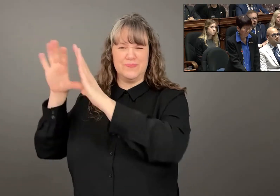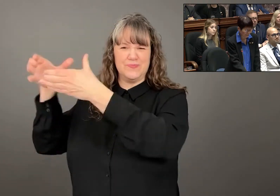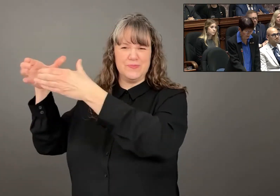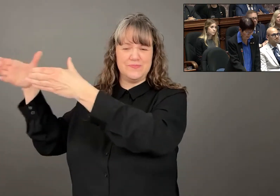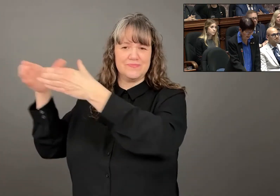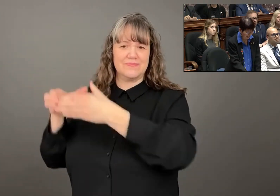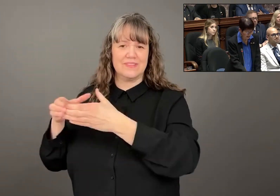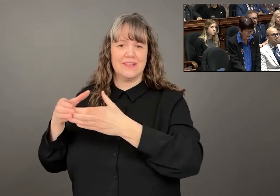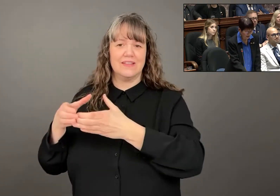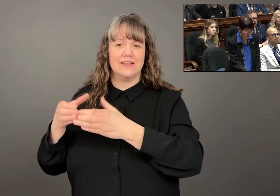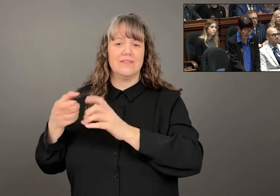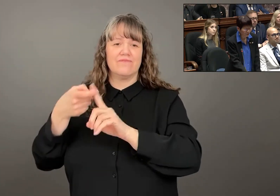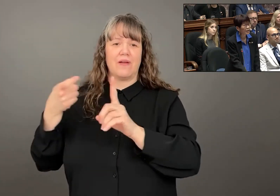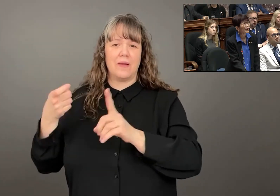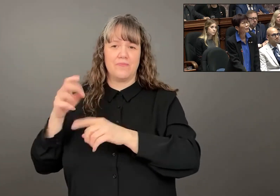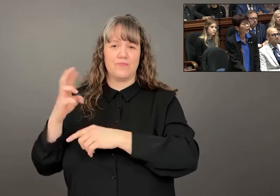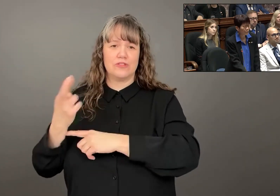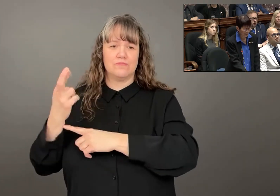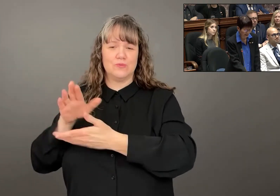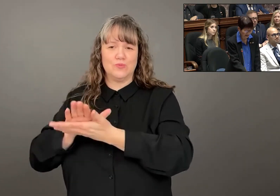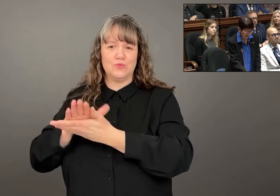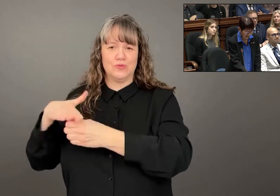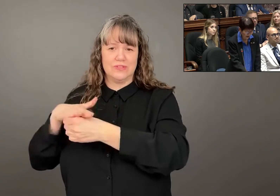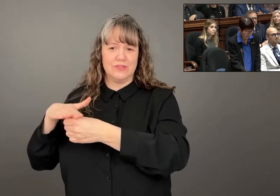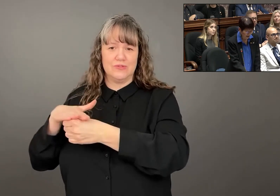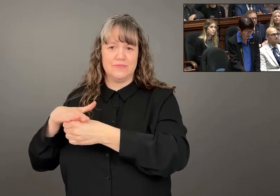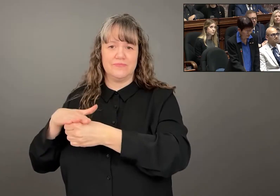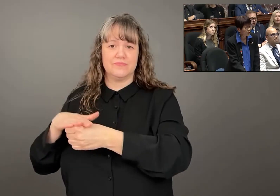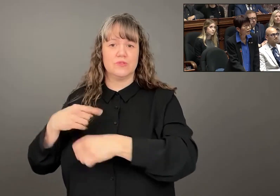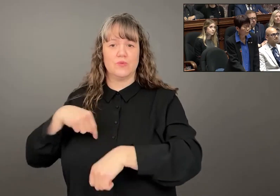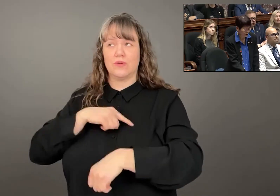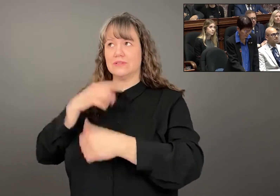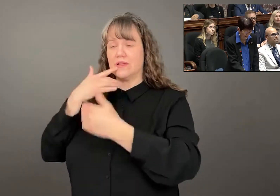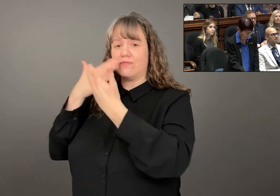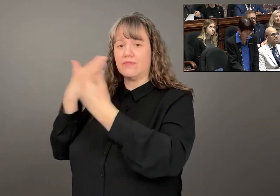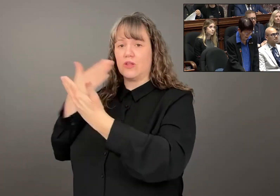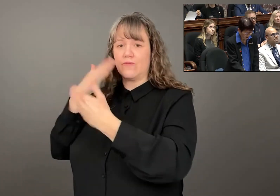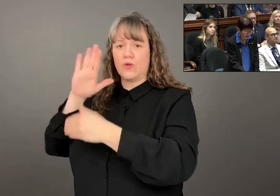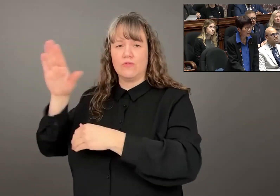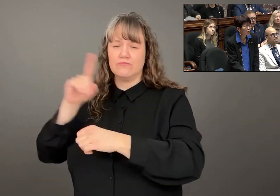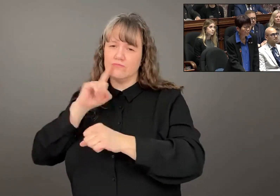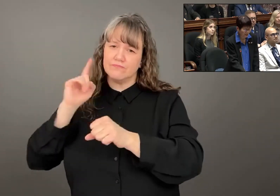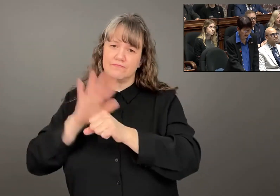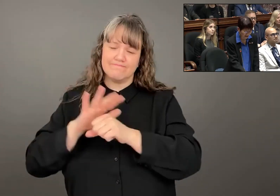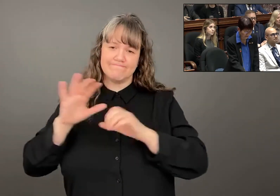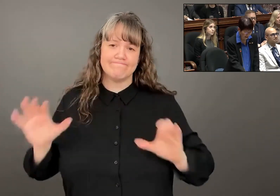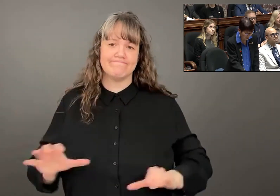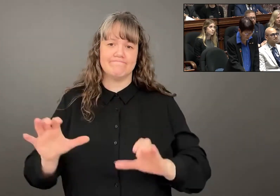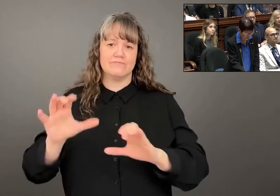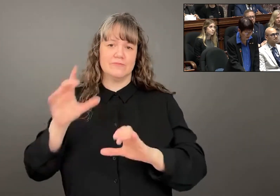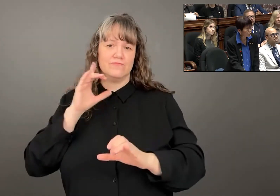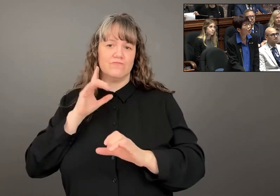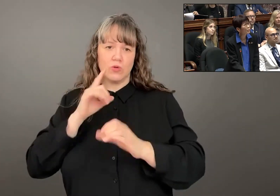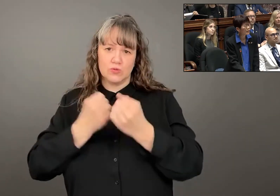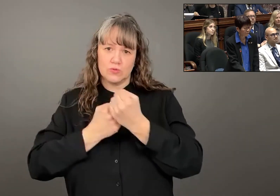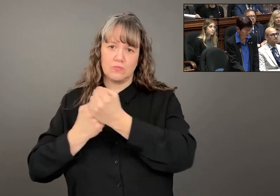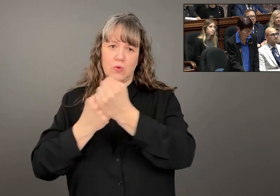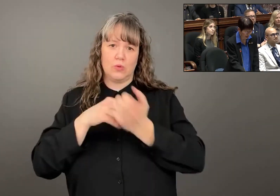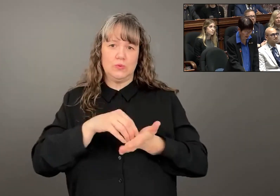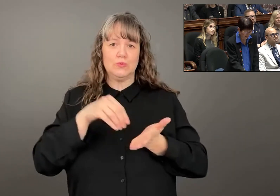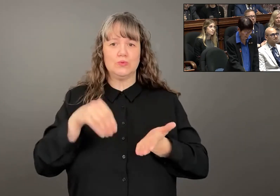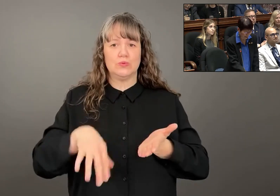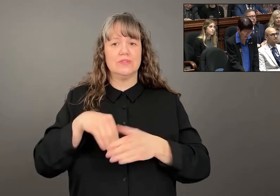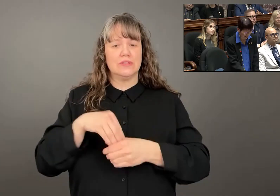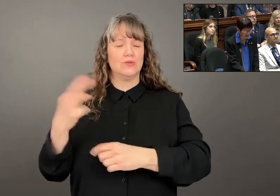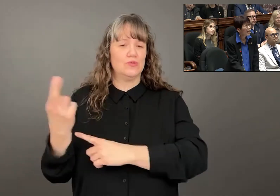continued commitment to education and the well-being of our students in Richmond. Your leadership plays a vital role in shaping the future